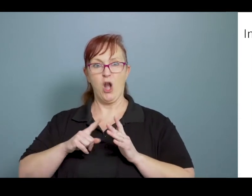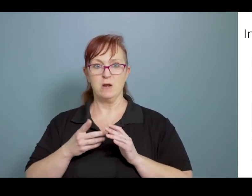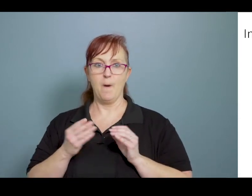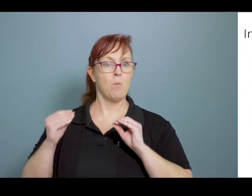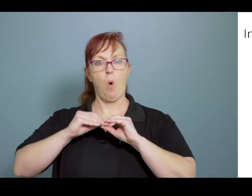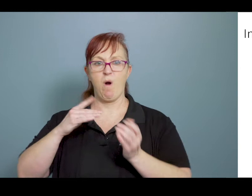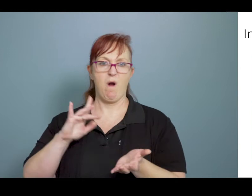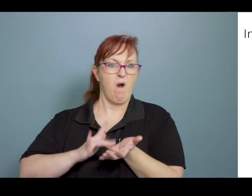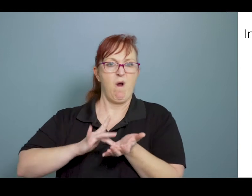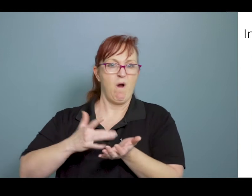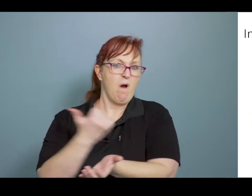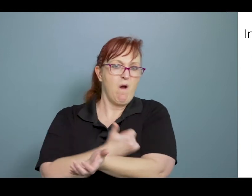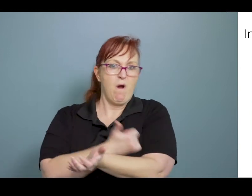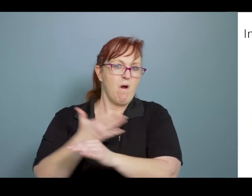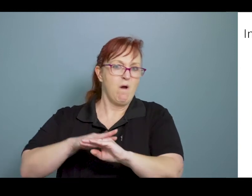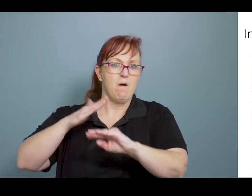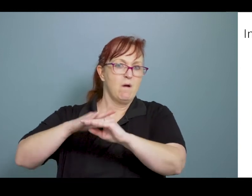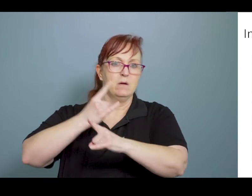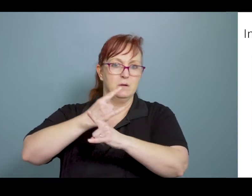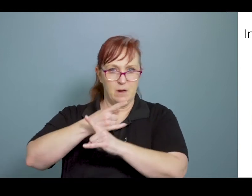as a result of